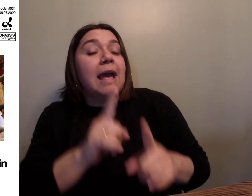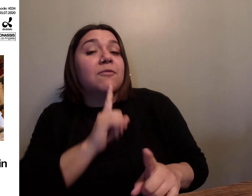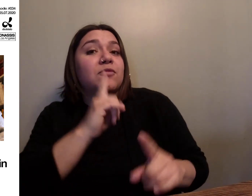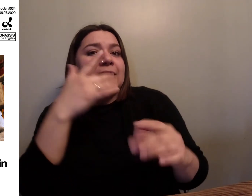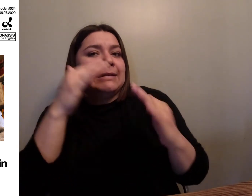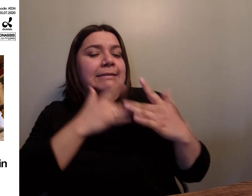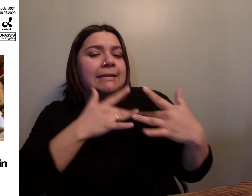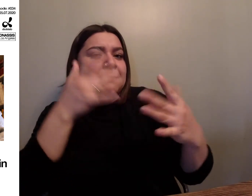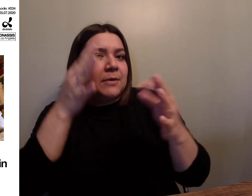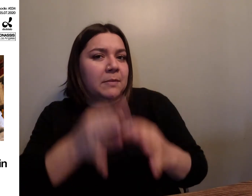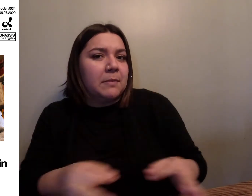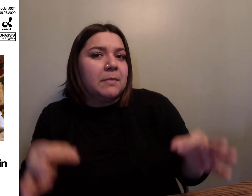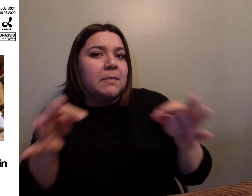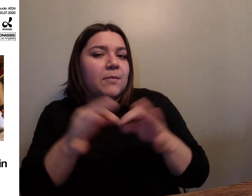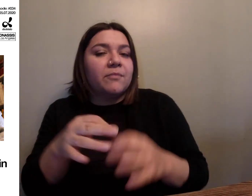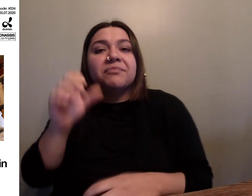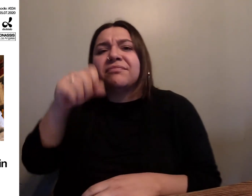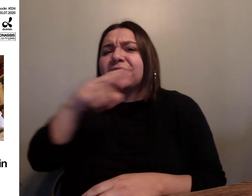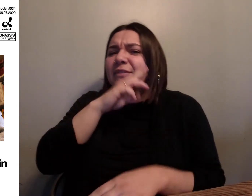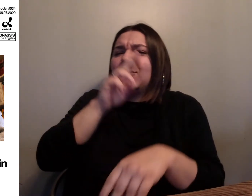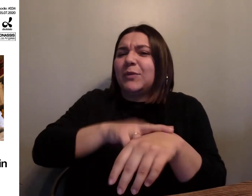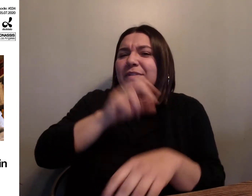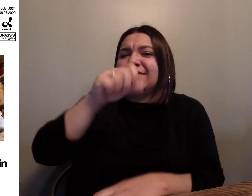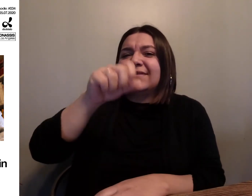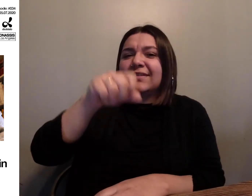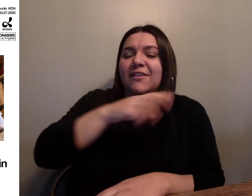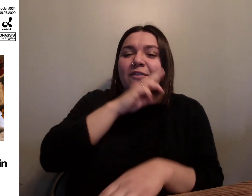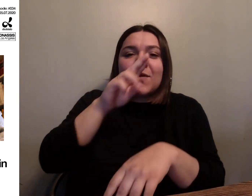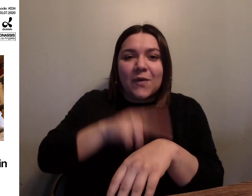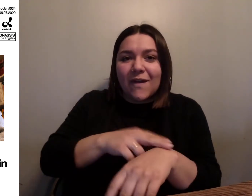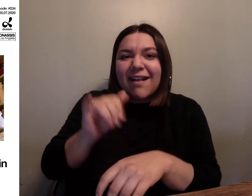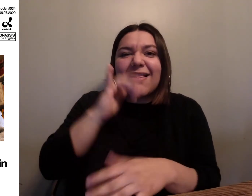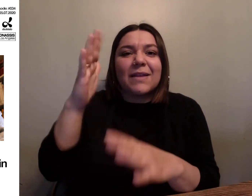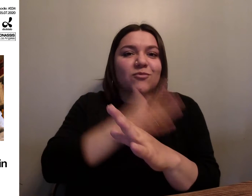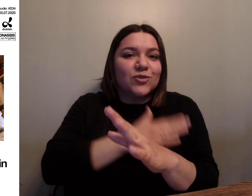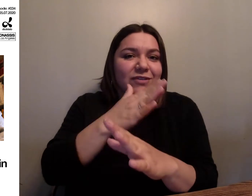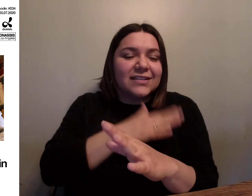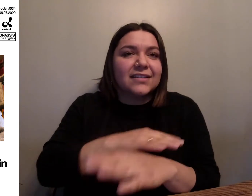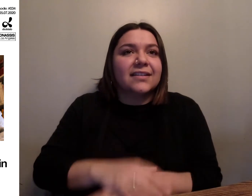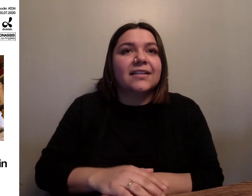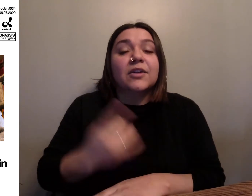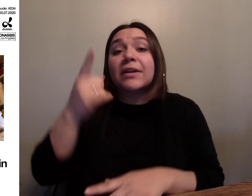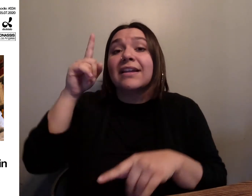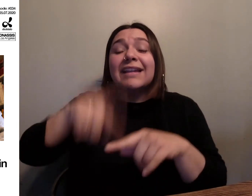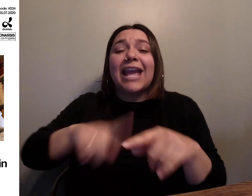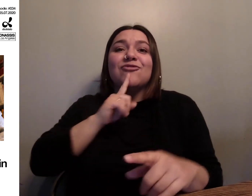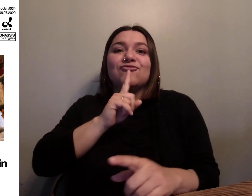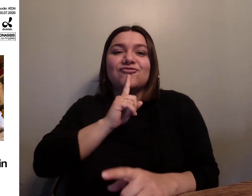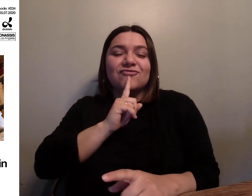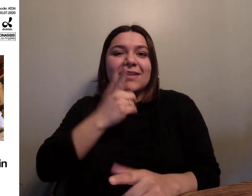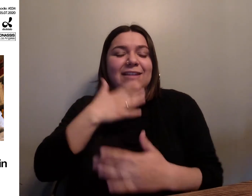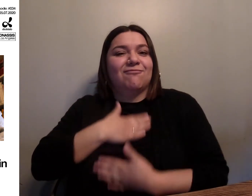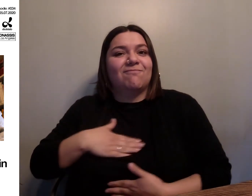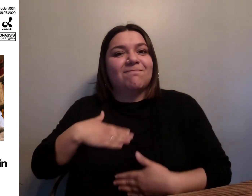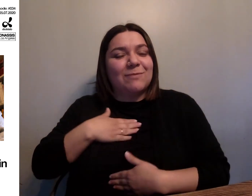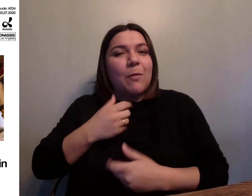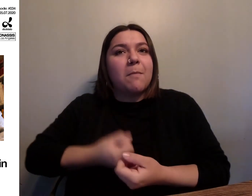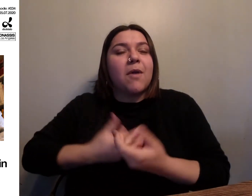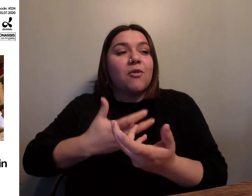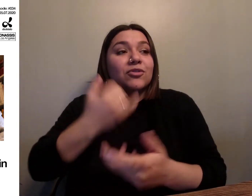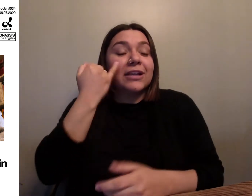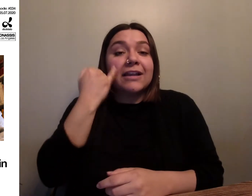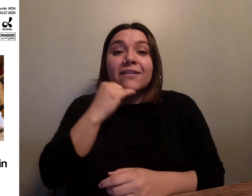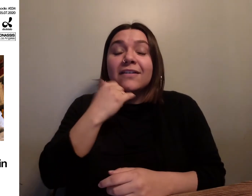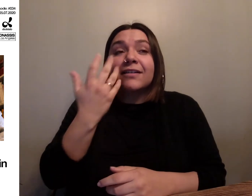really important. Of course, one can recite. It's like music. one cannot really enjoy